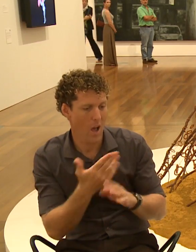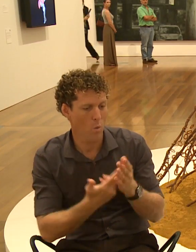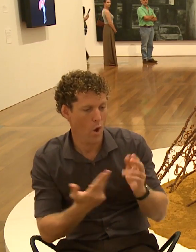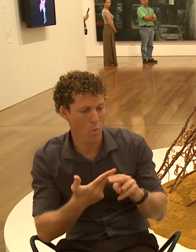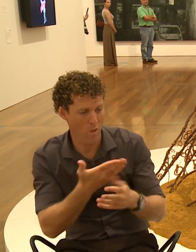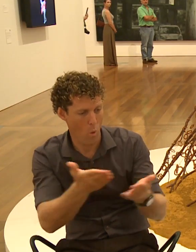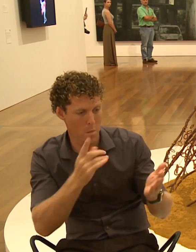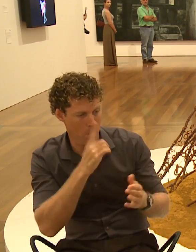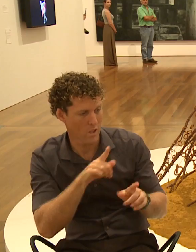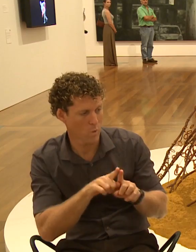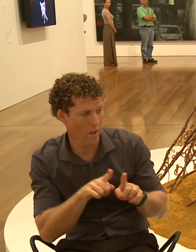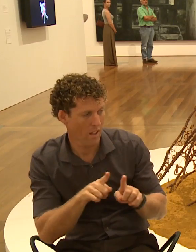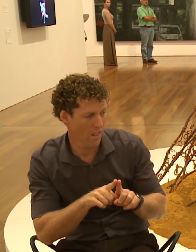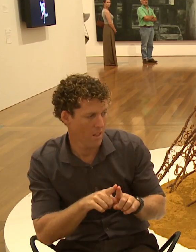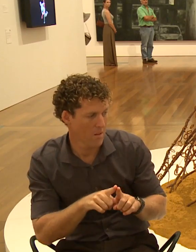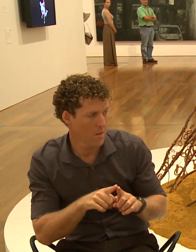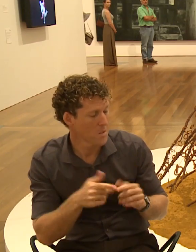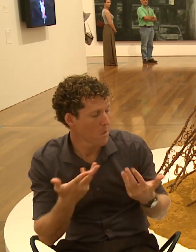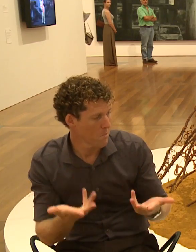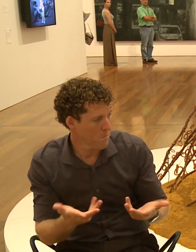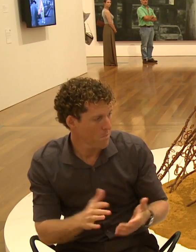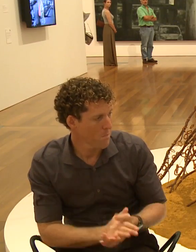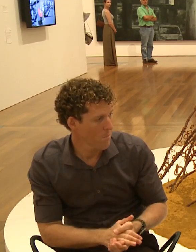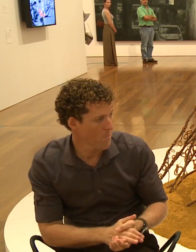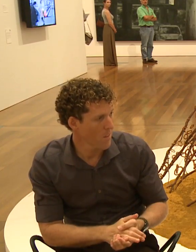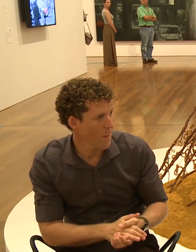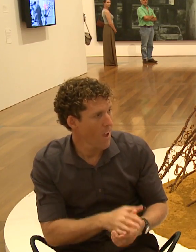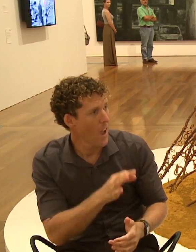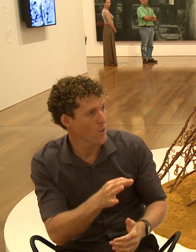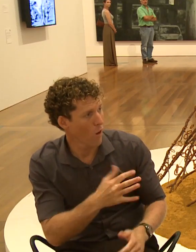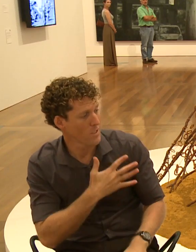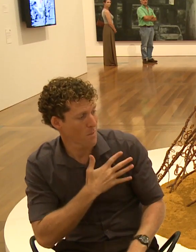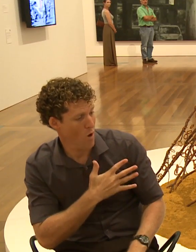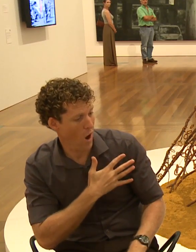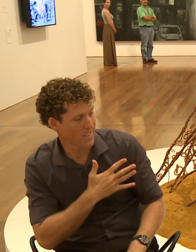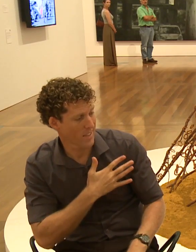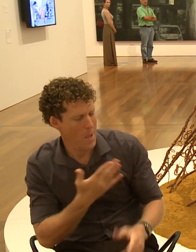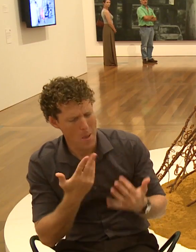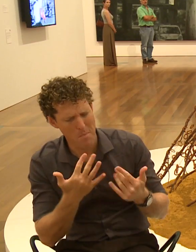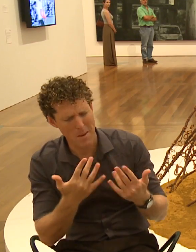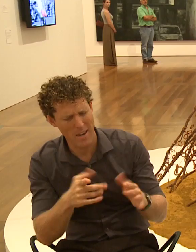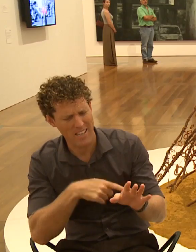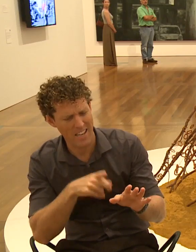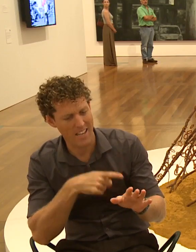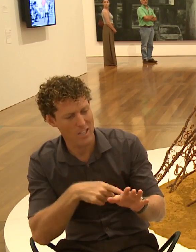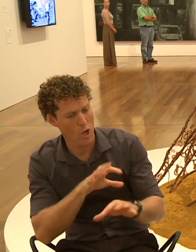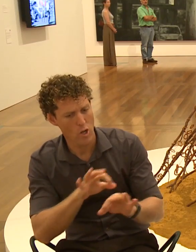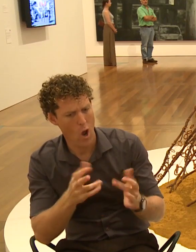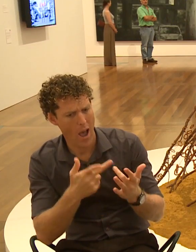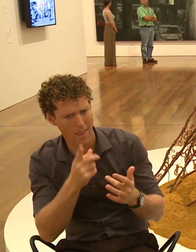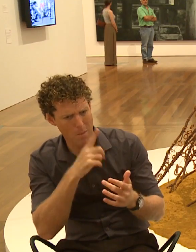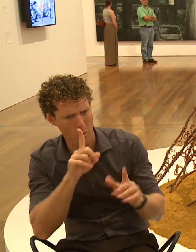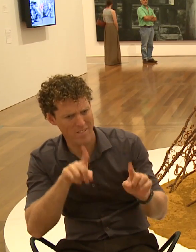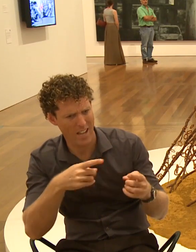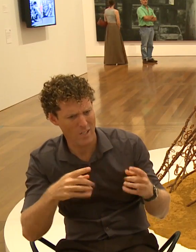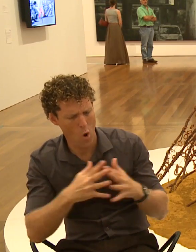everyone else as well, so yeah. And not surprisingly, in all these years, nobody else has taken up weaving